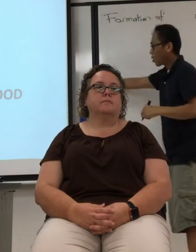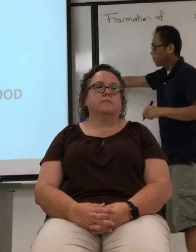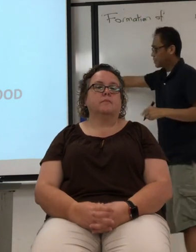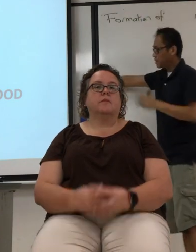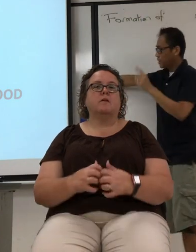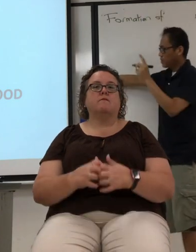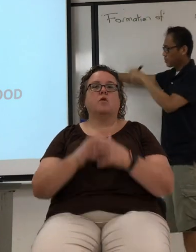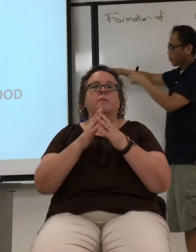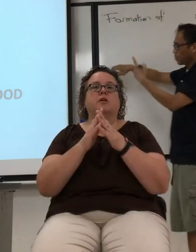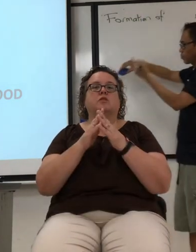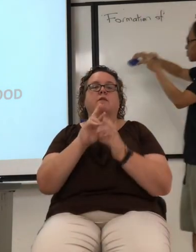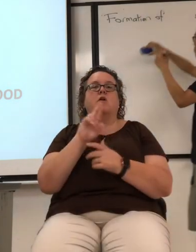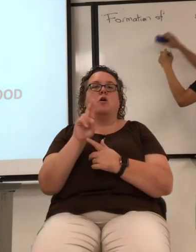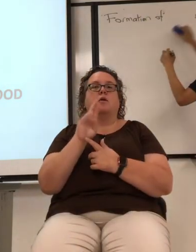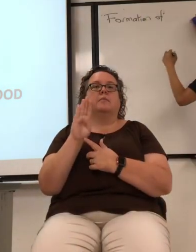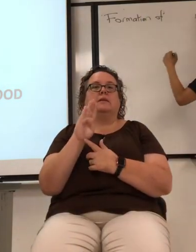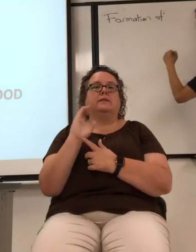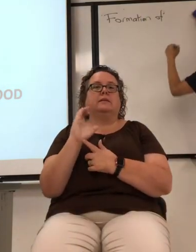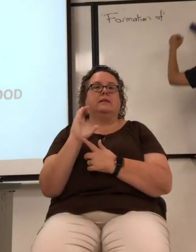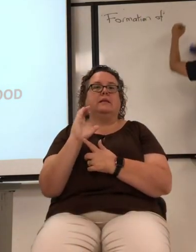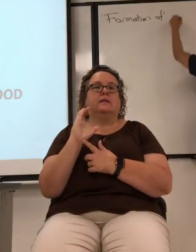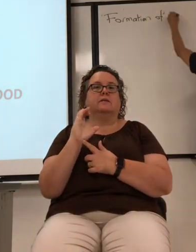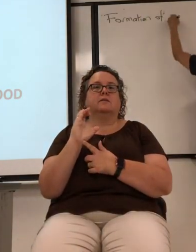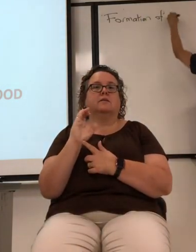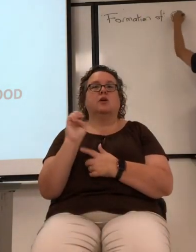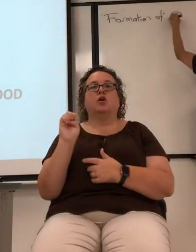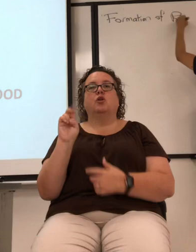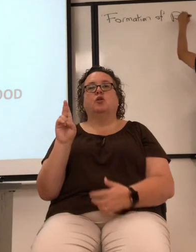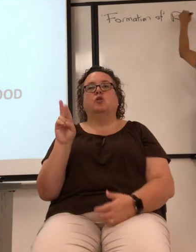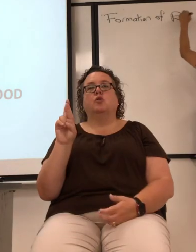Formation of RBCs or erythrocytes.